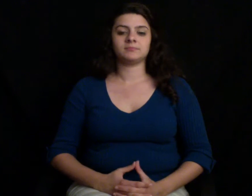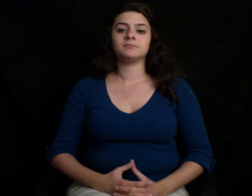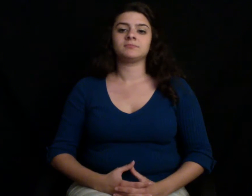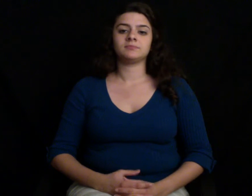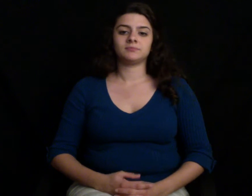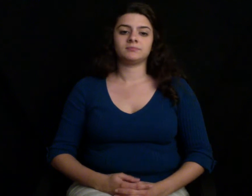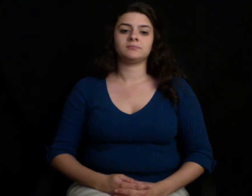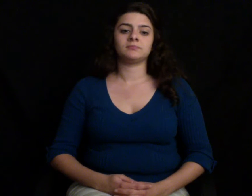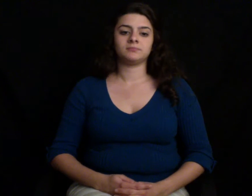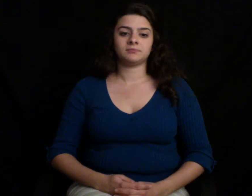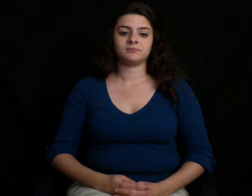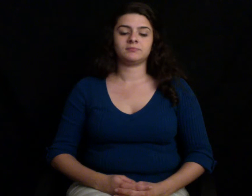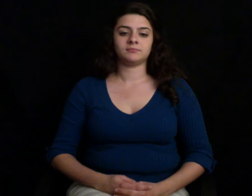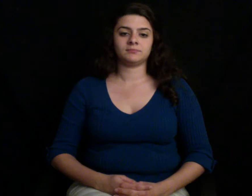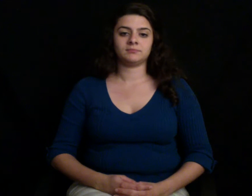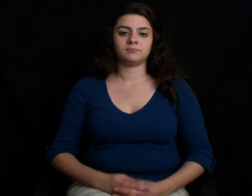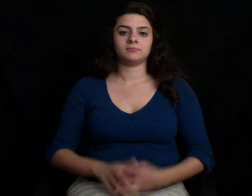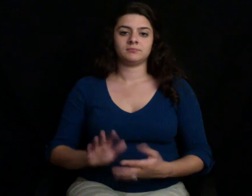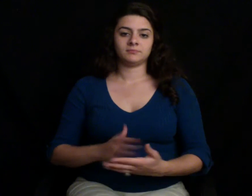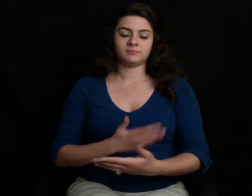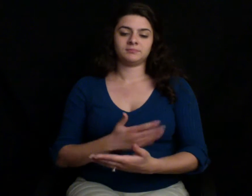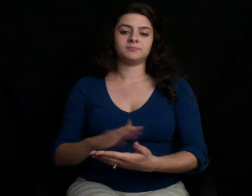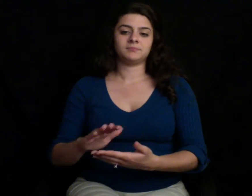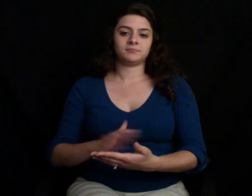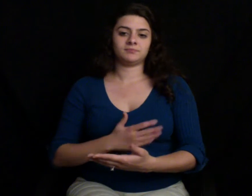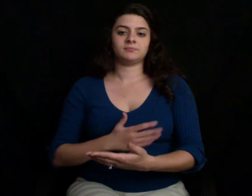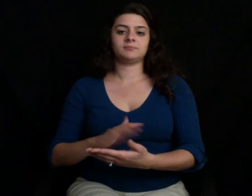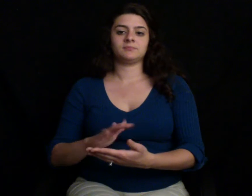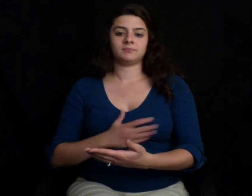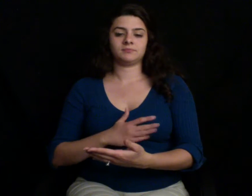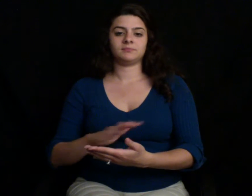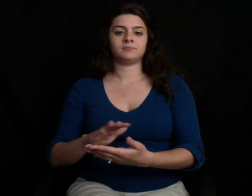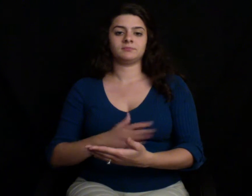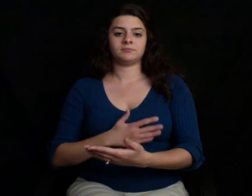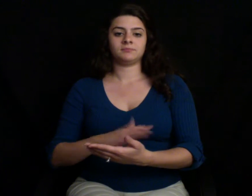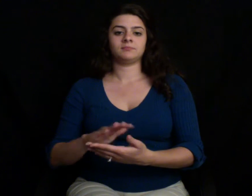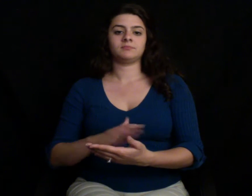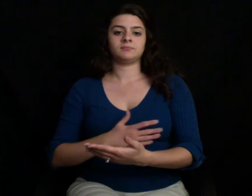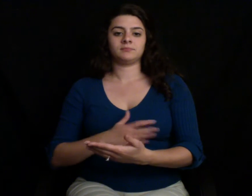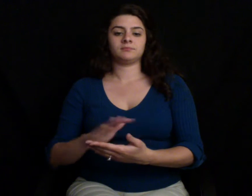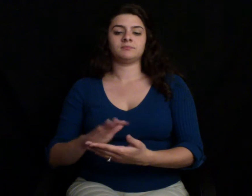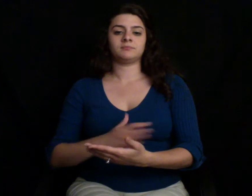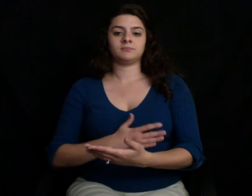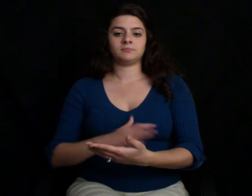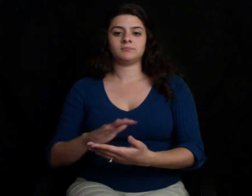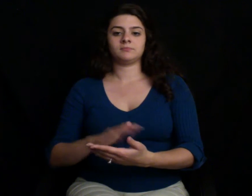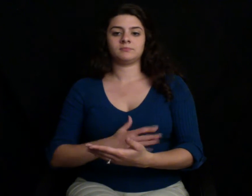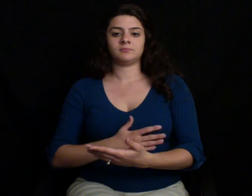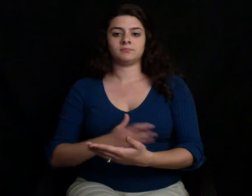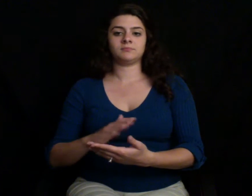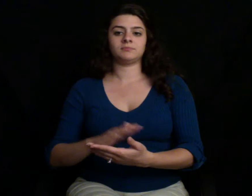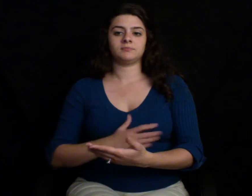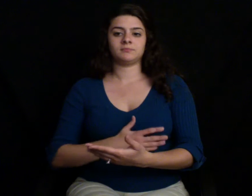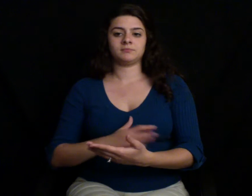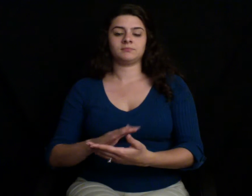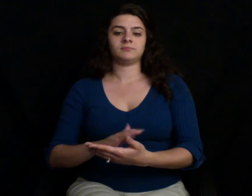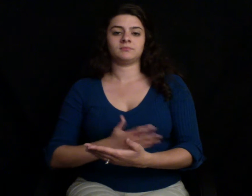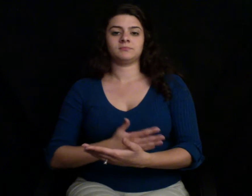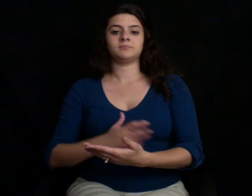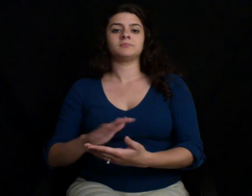Now with your scar face, you up the creek without a paddle. And need a Superman that's gonna save you from the battle. The small soldiers born to be the Lord of the Rings. Started out